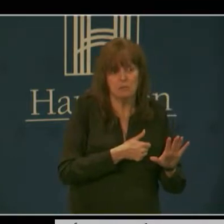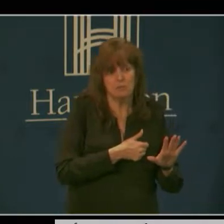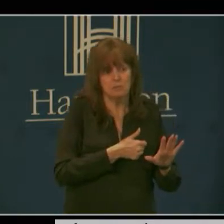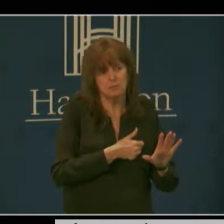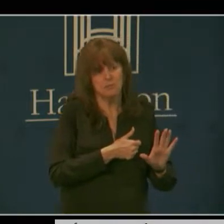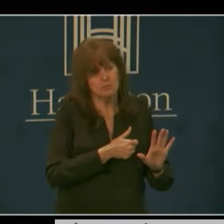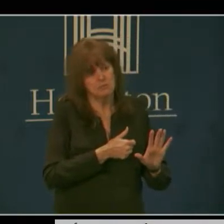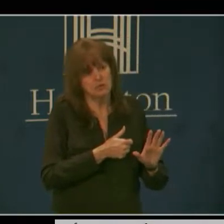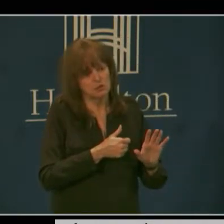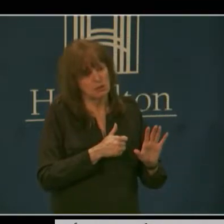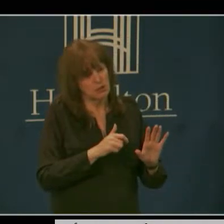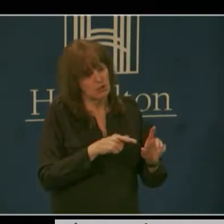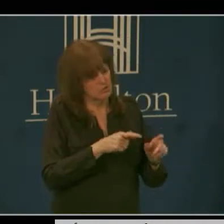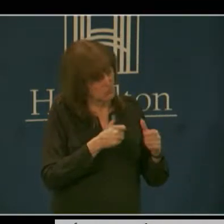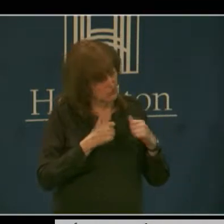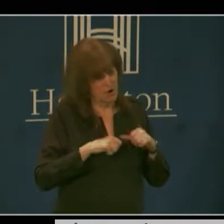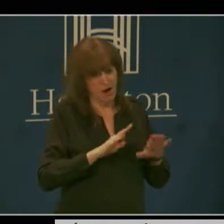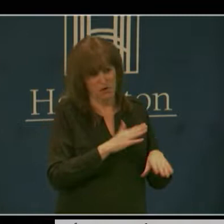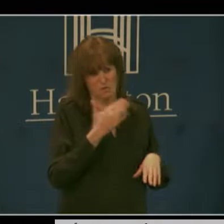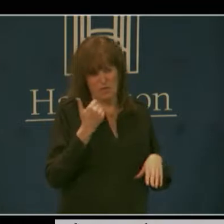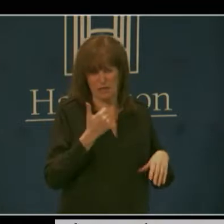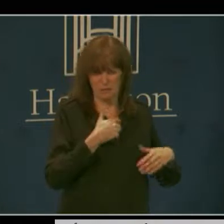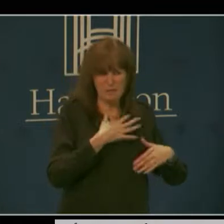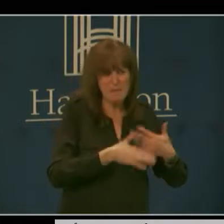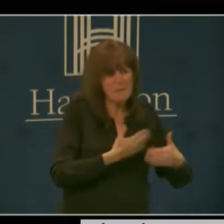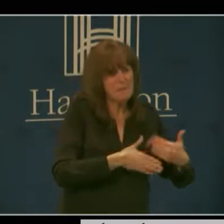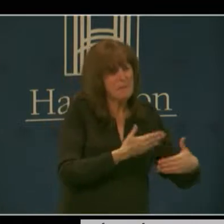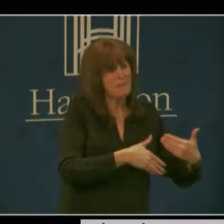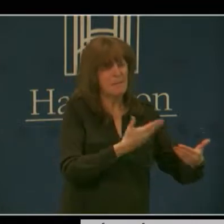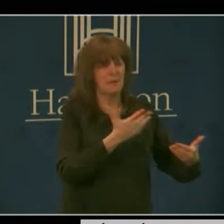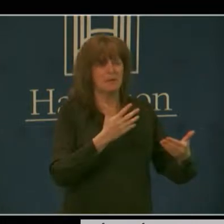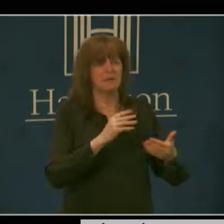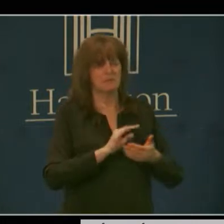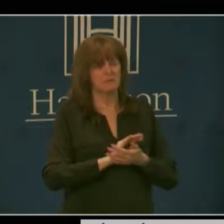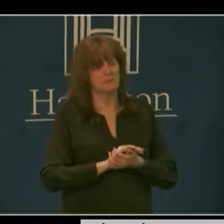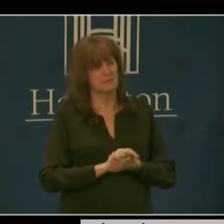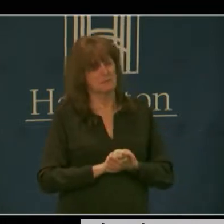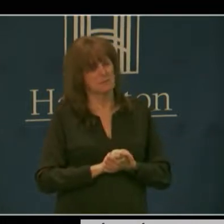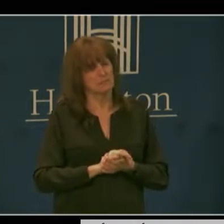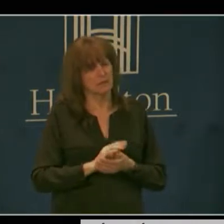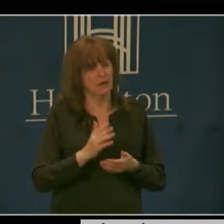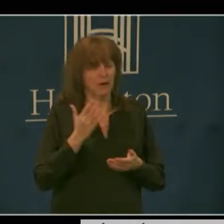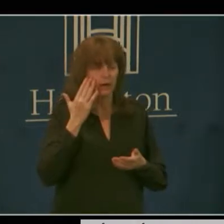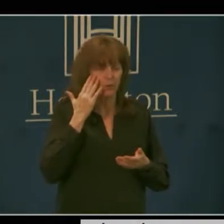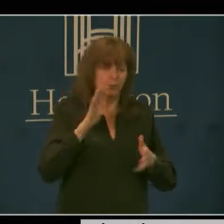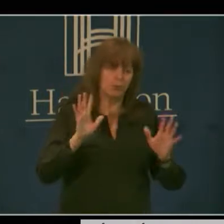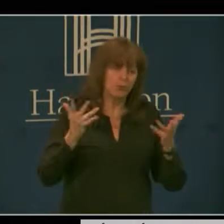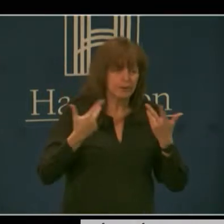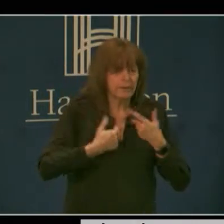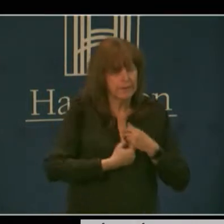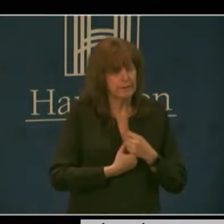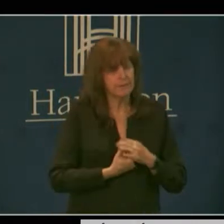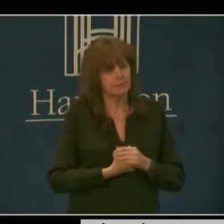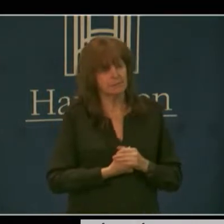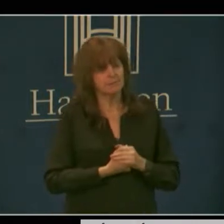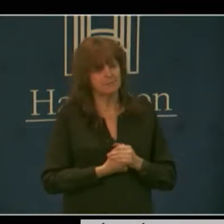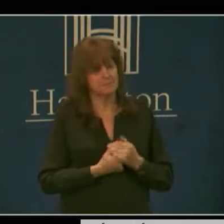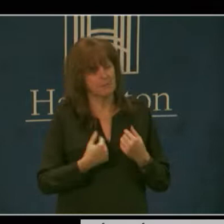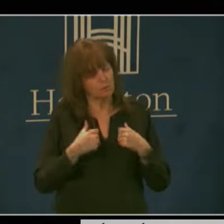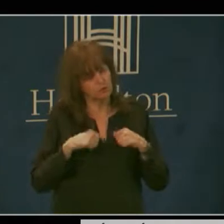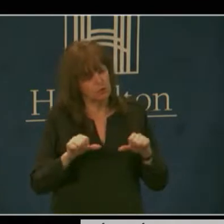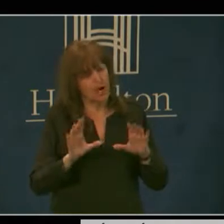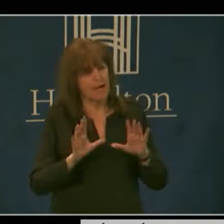So we're working on that. I will say that, you know, the